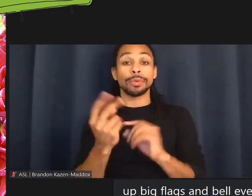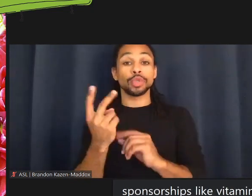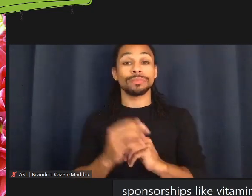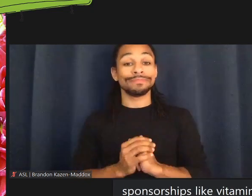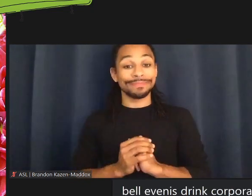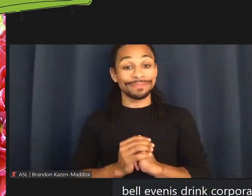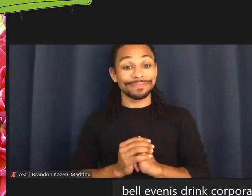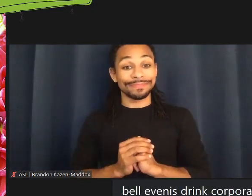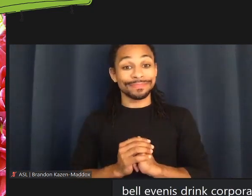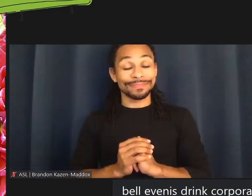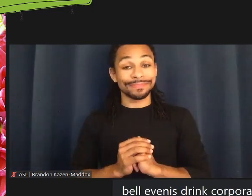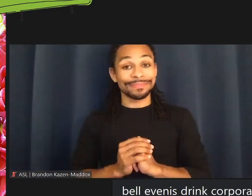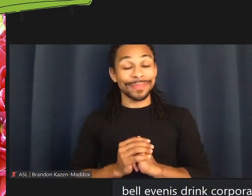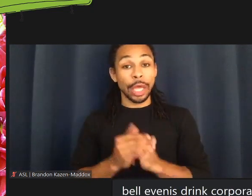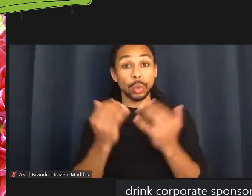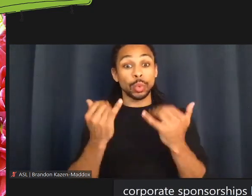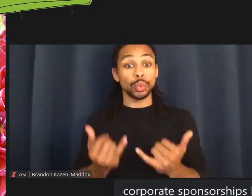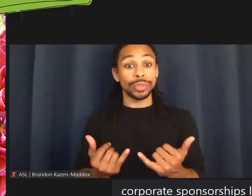Today,